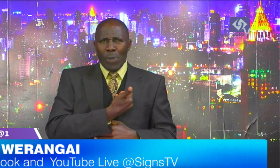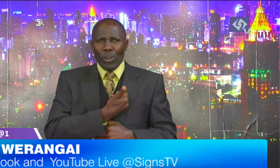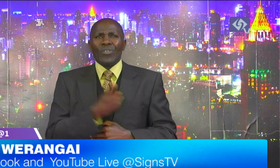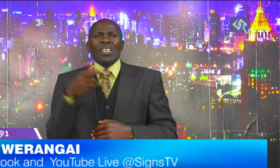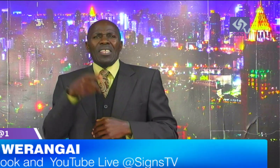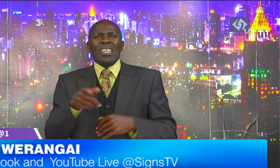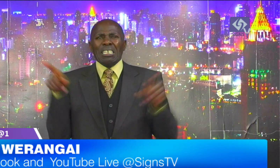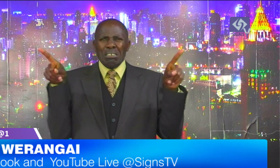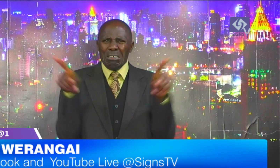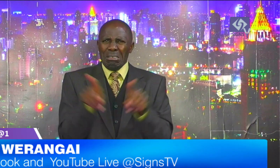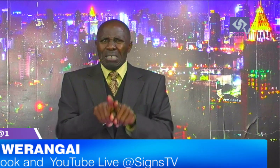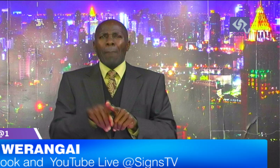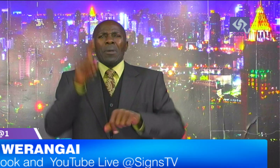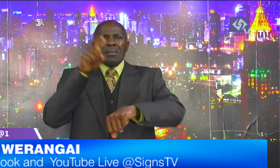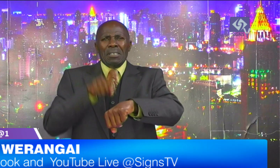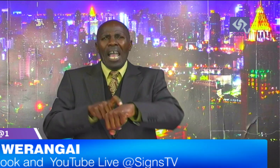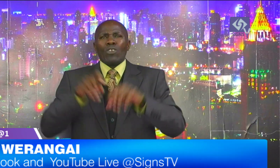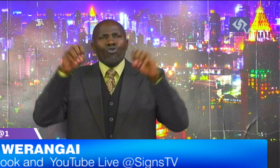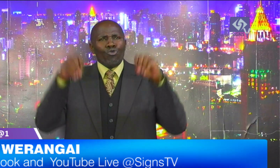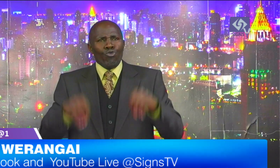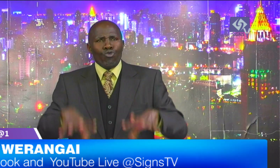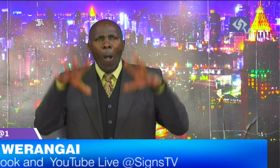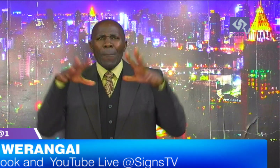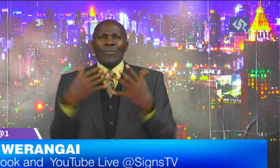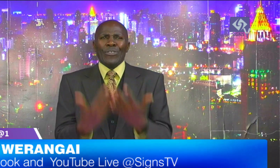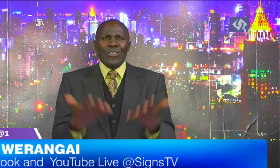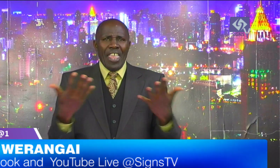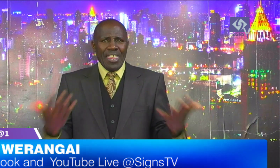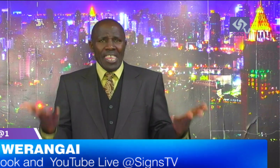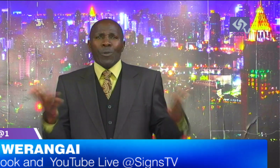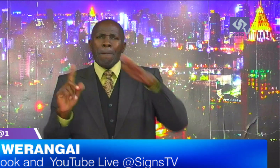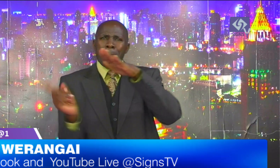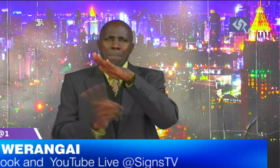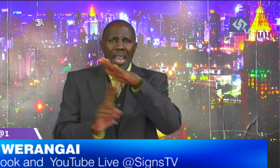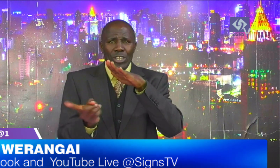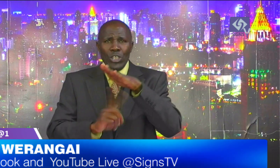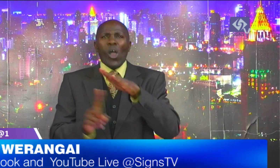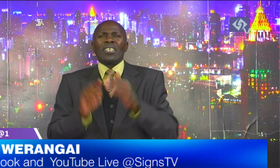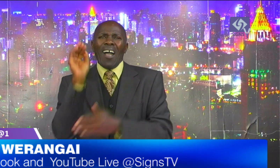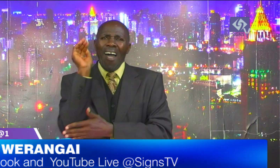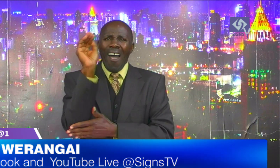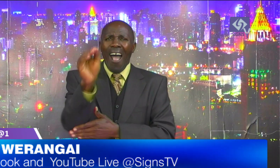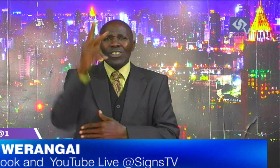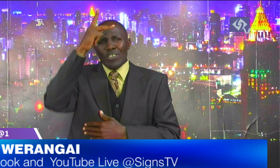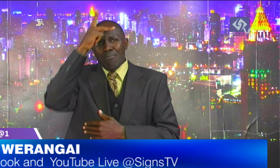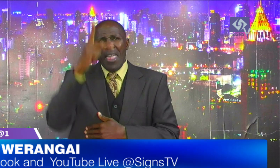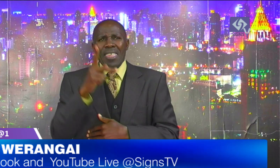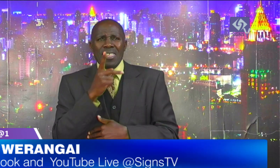The committee has at the same time rejected a proposal by the